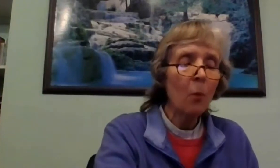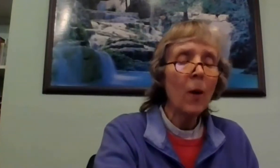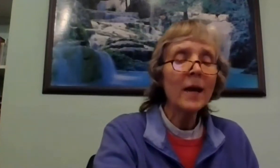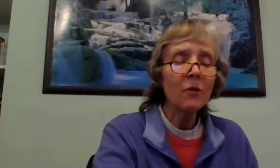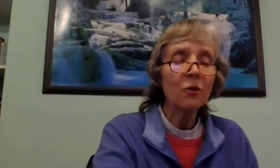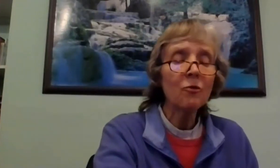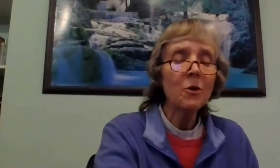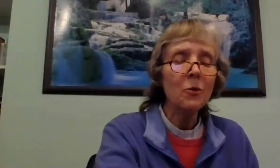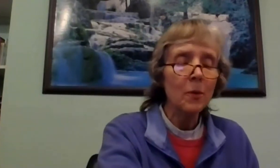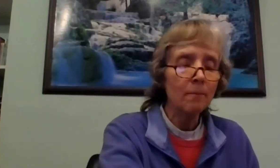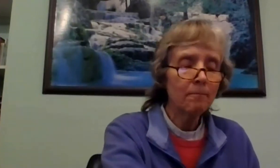way through.